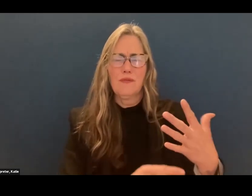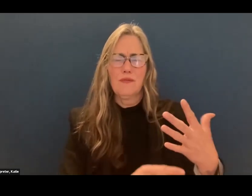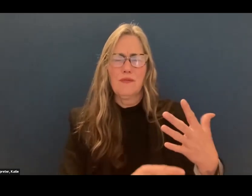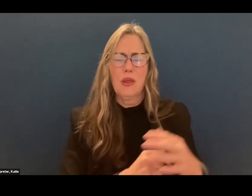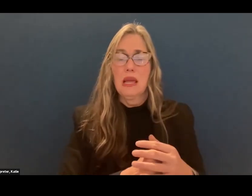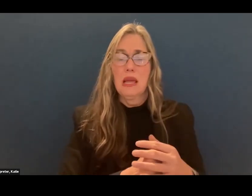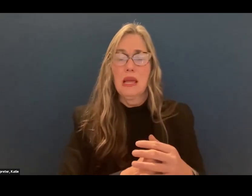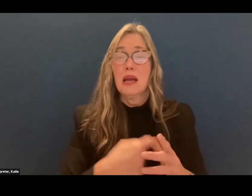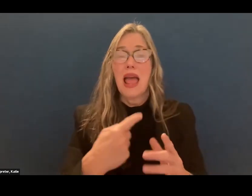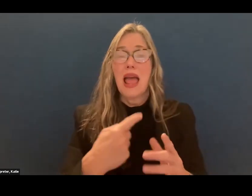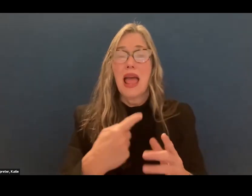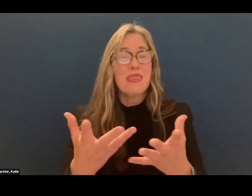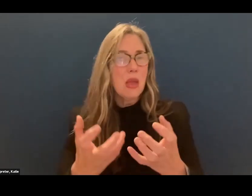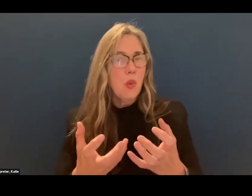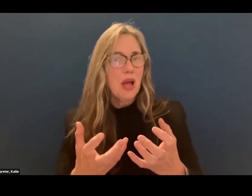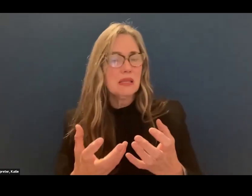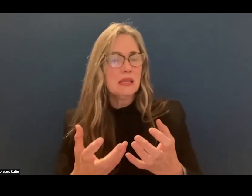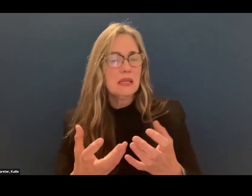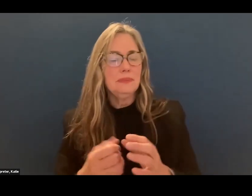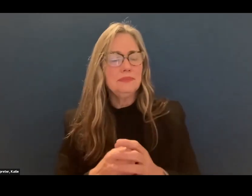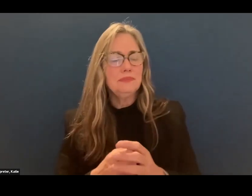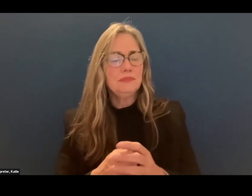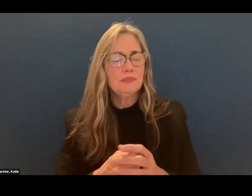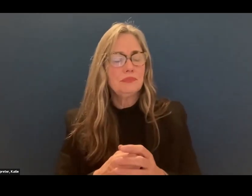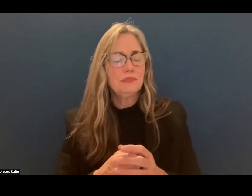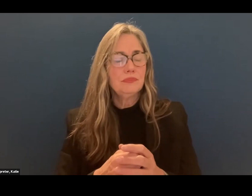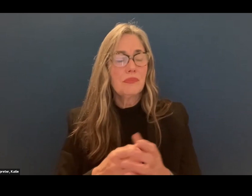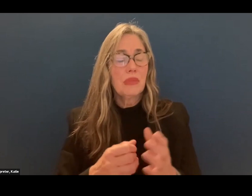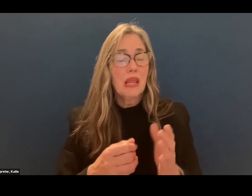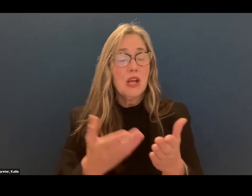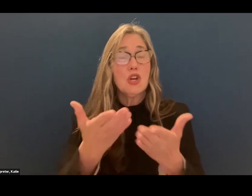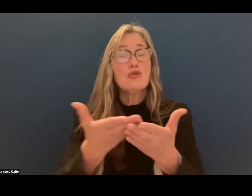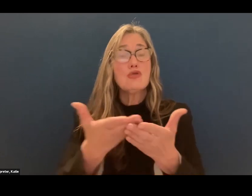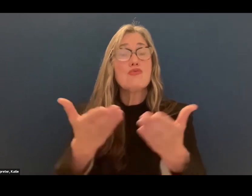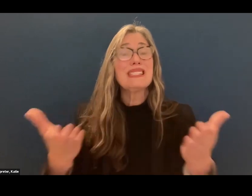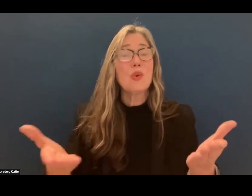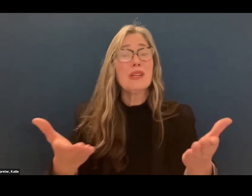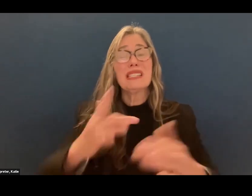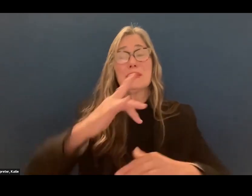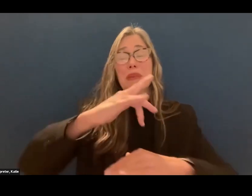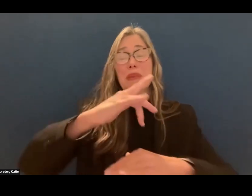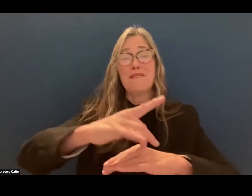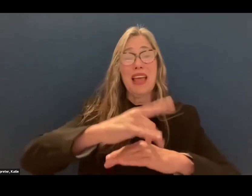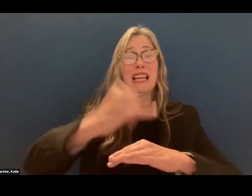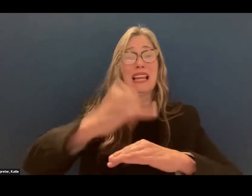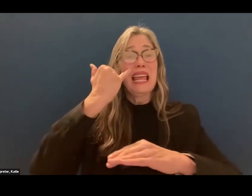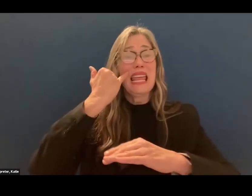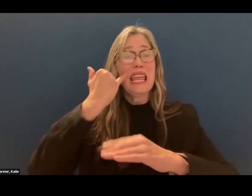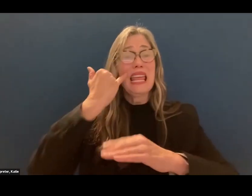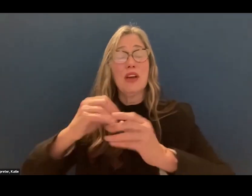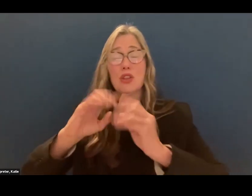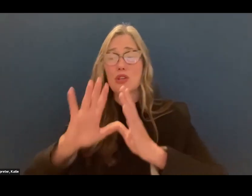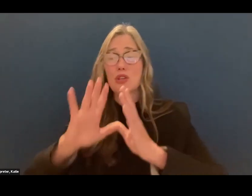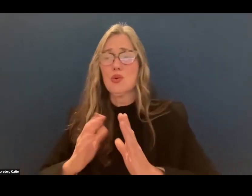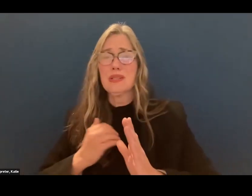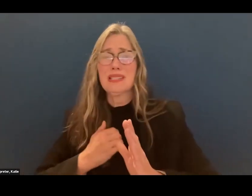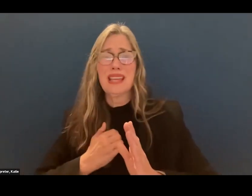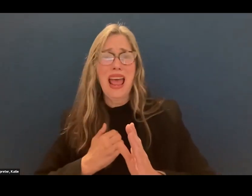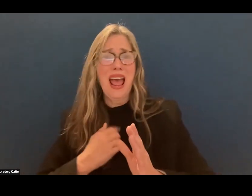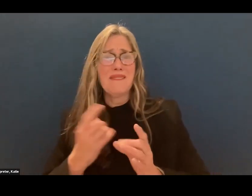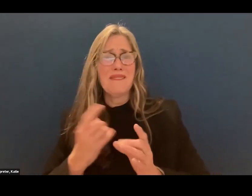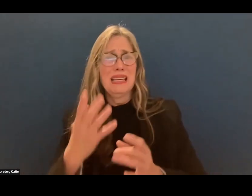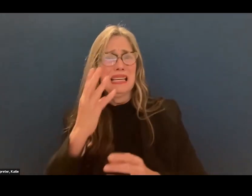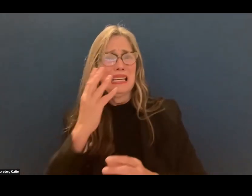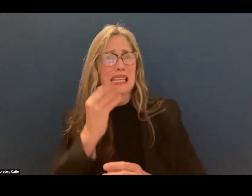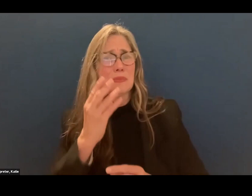like improved exposure to resources that are available specifically for students that experience racial trauma. So whether that be